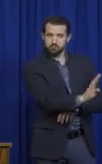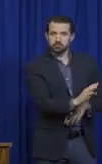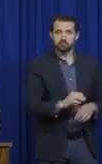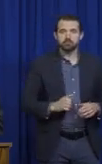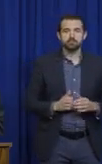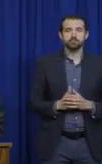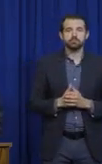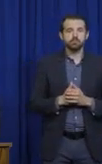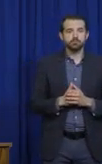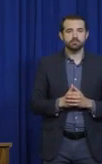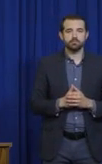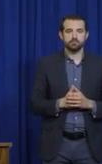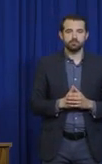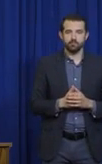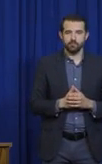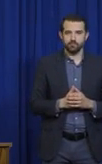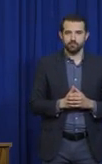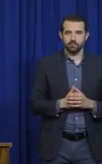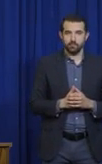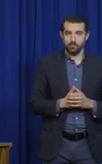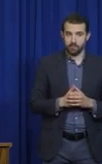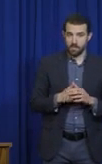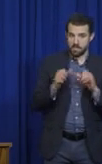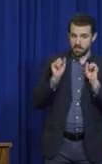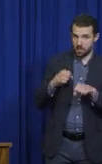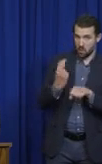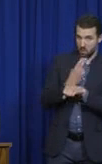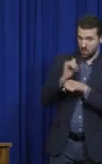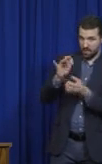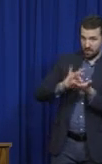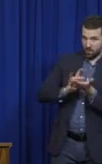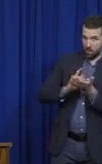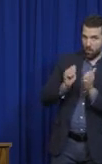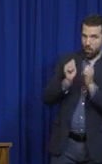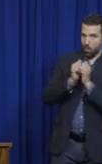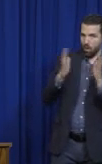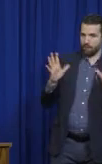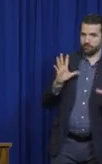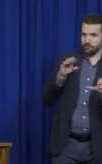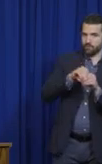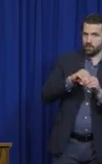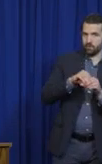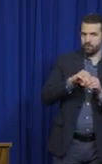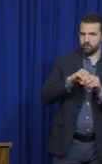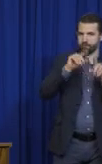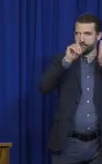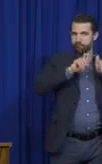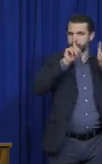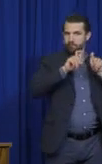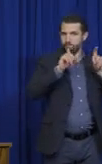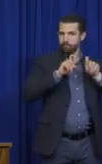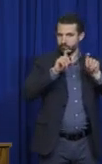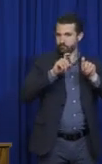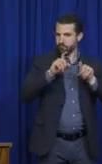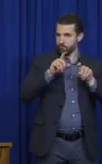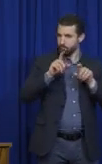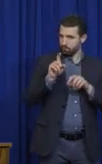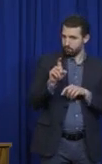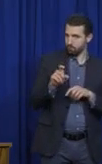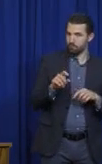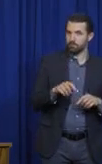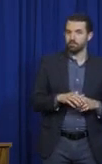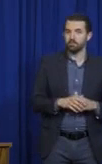trial? If they choose to do so? It can be, provided it's done so in accordance with US FDA